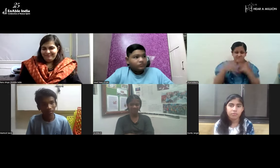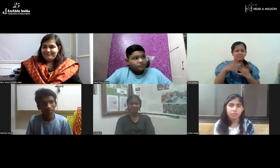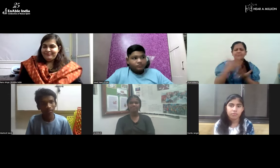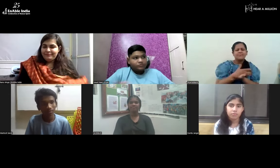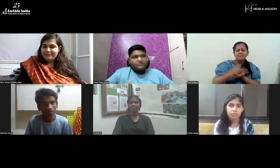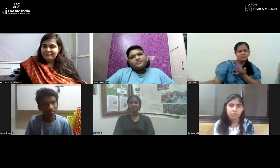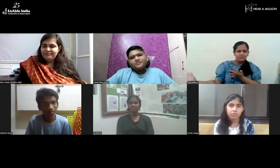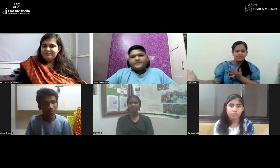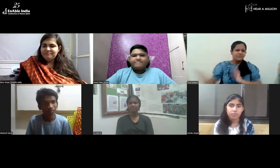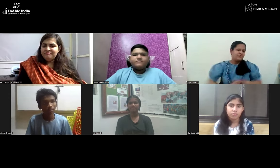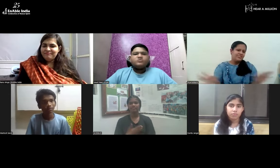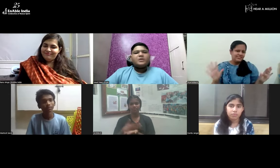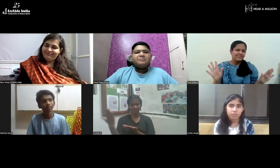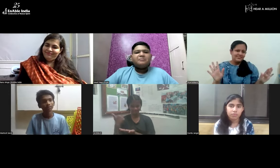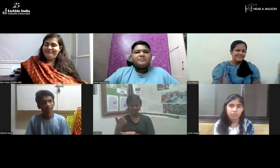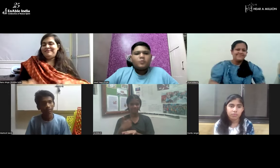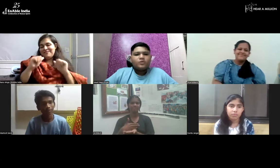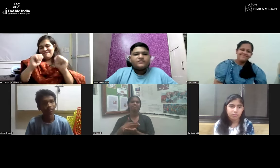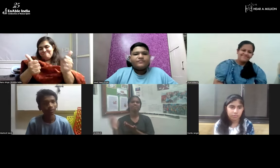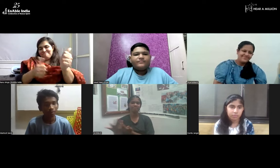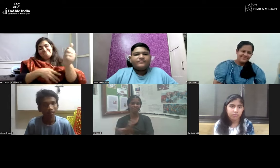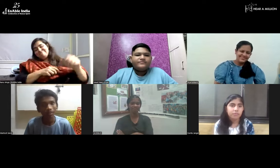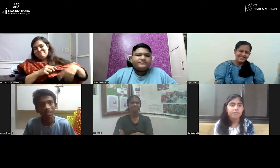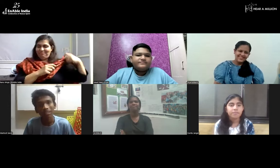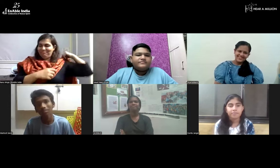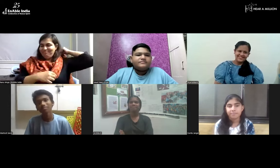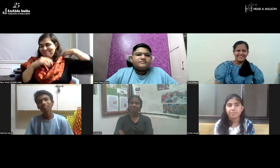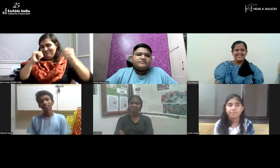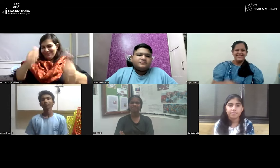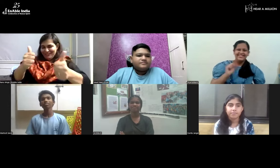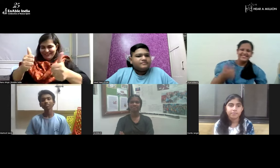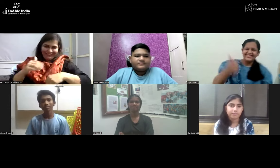me choose Kavita. Me.